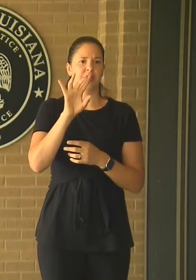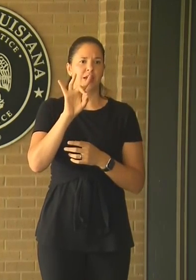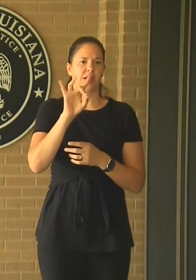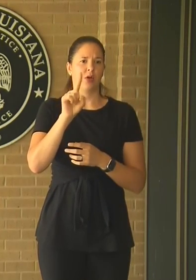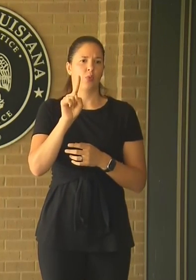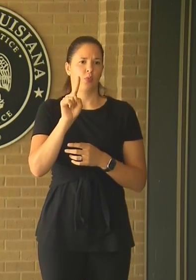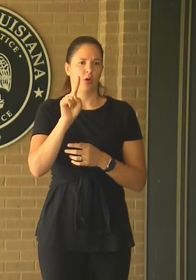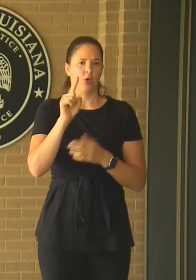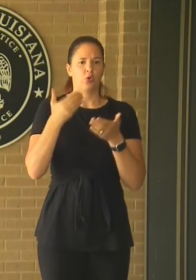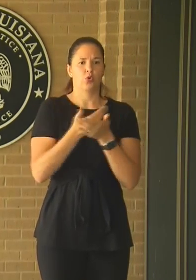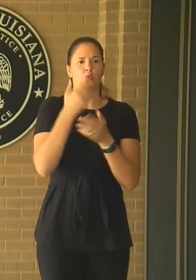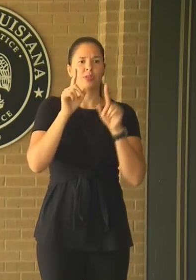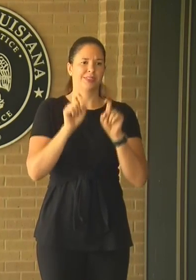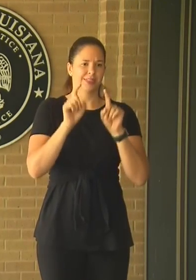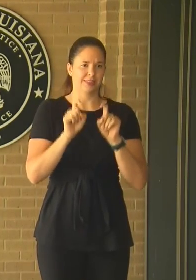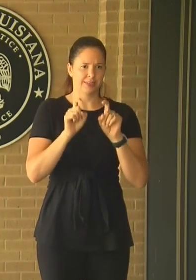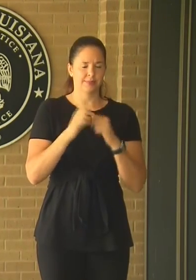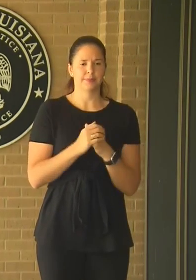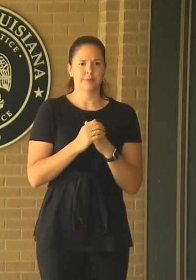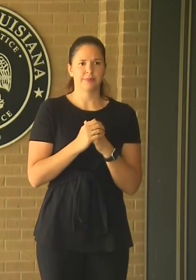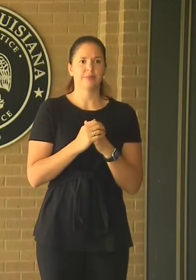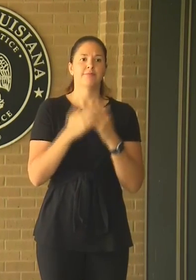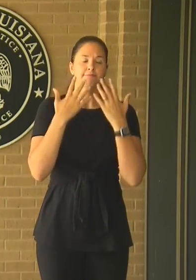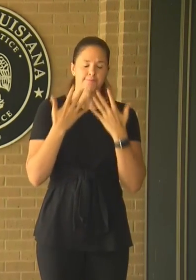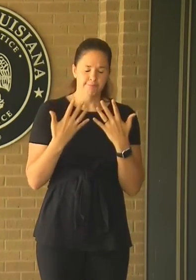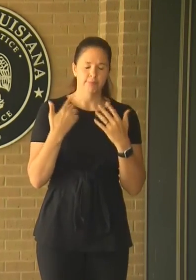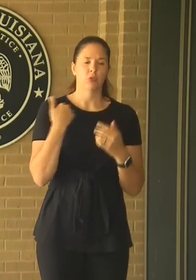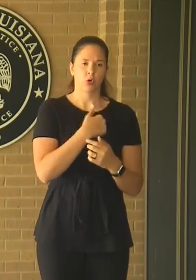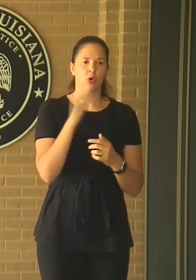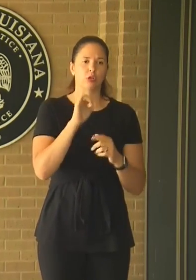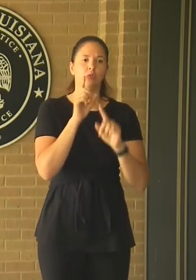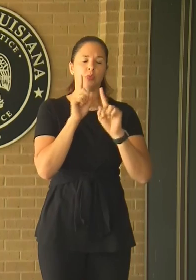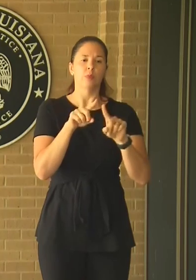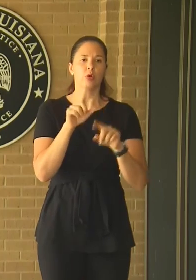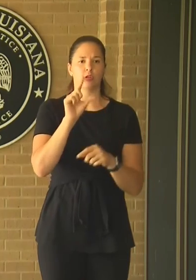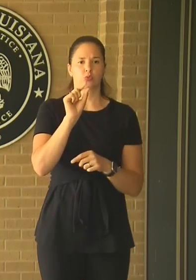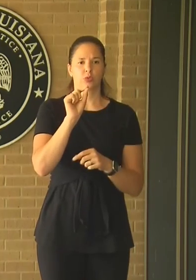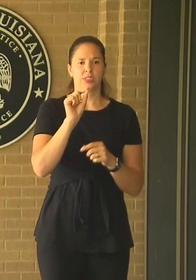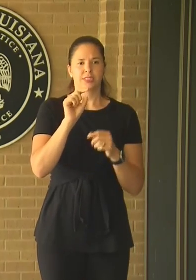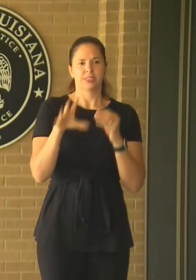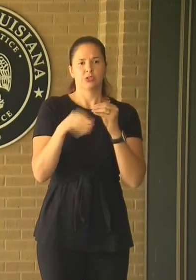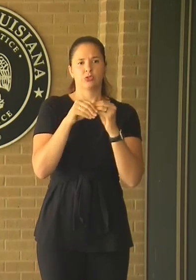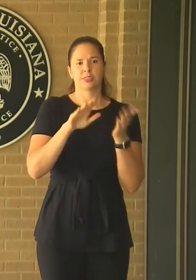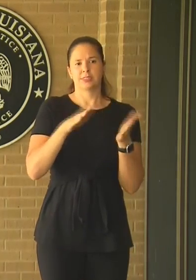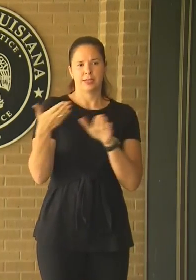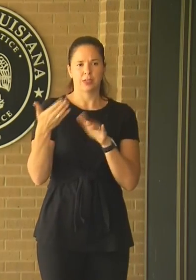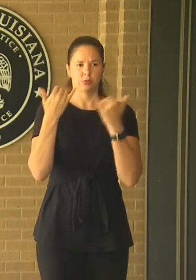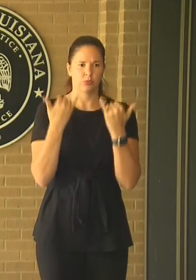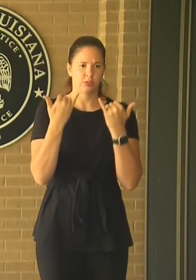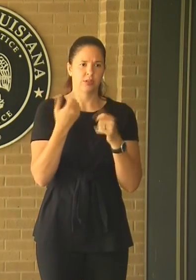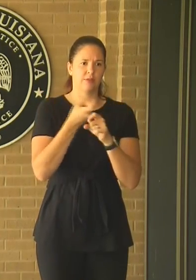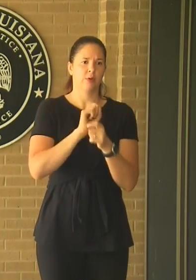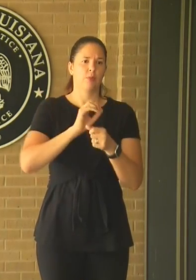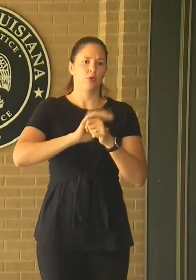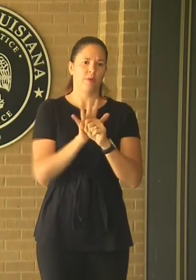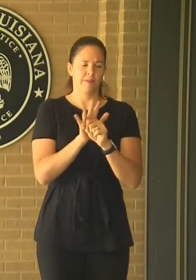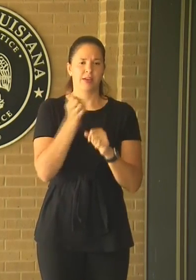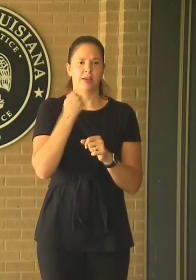38,781 new tests. Very sadly, we're also reporting 20 additional deaths today from